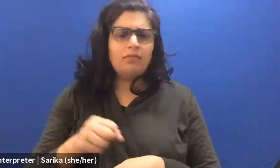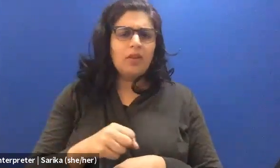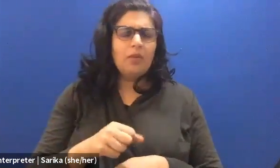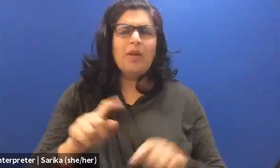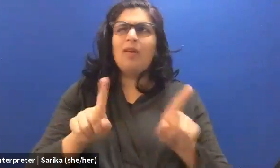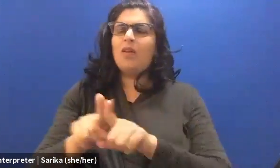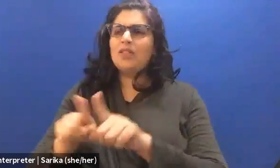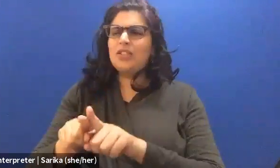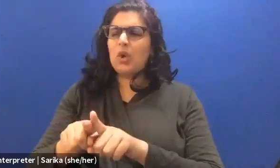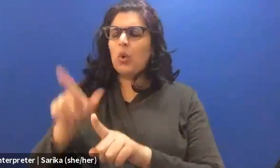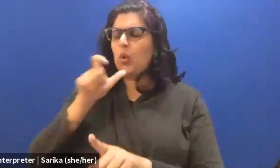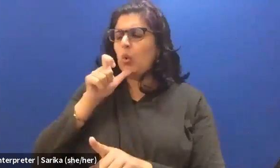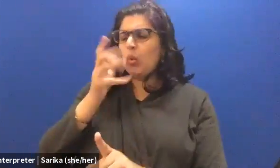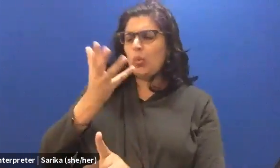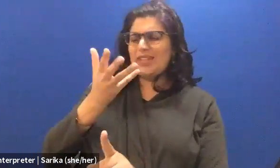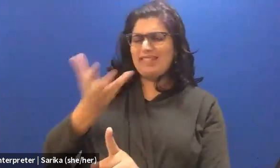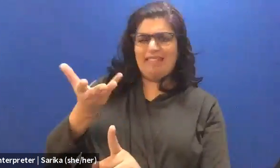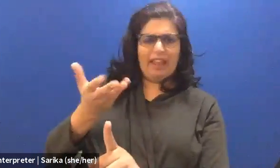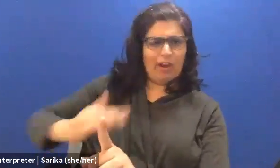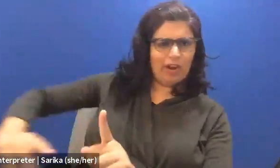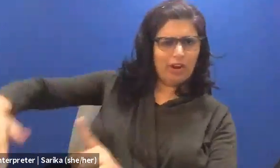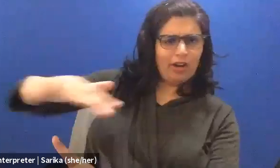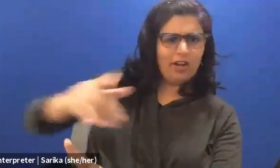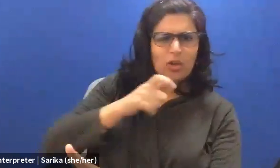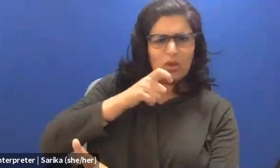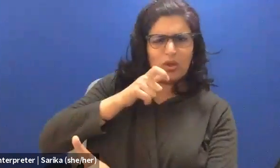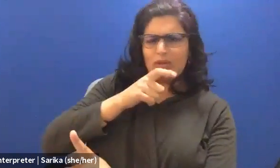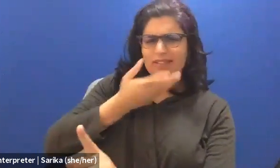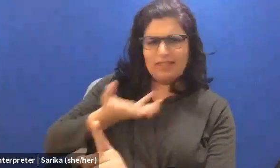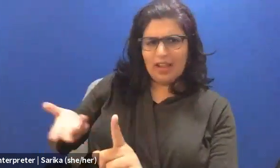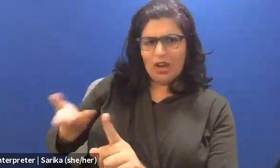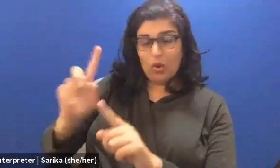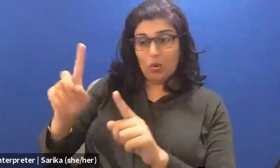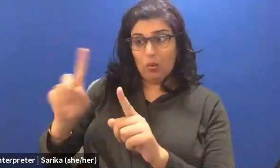the proximity of what is happening during that